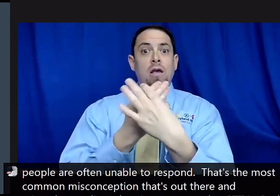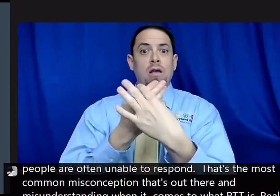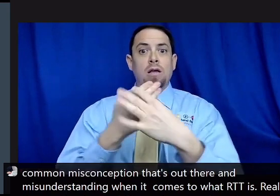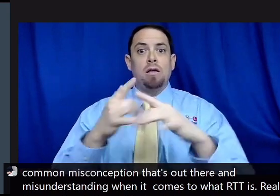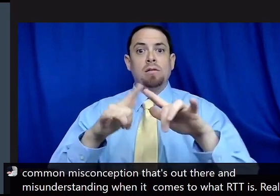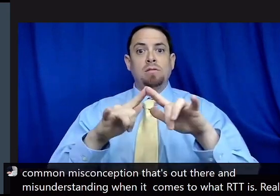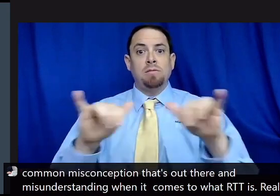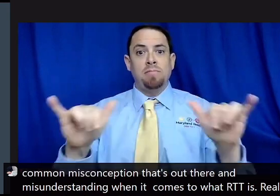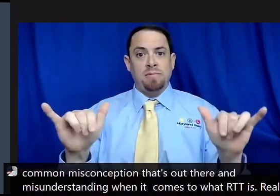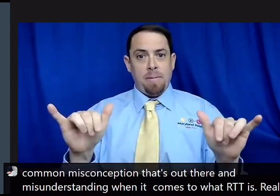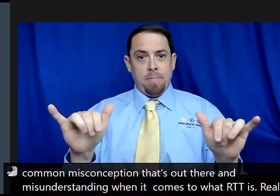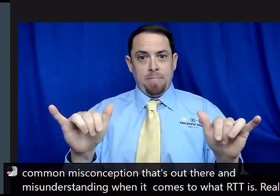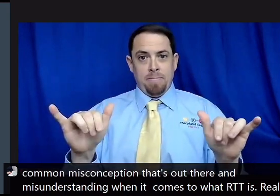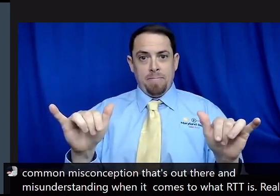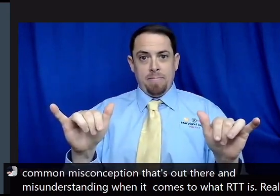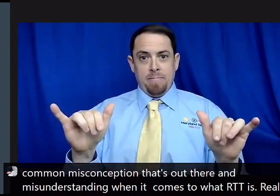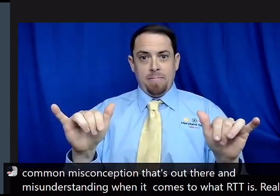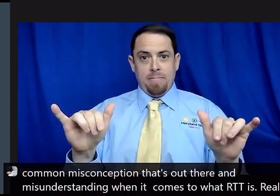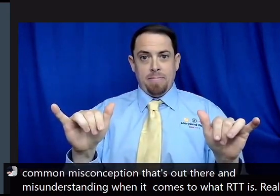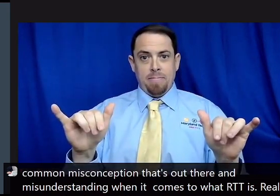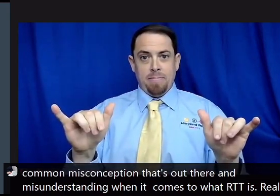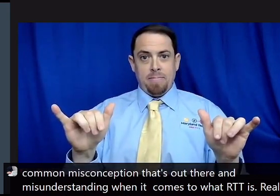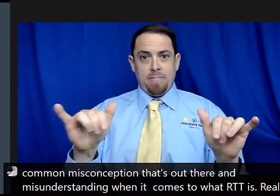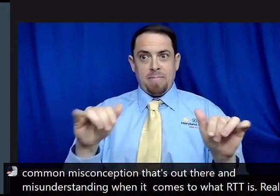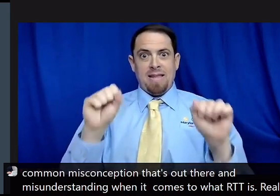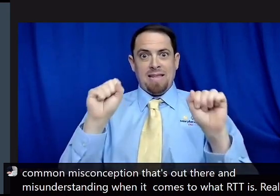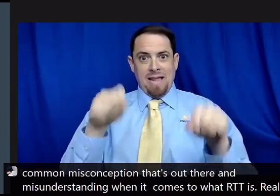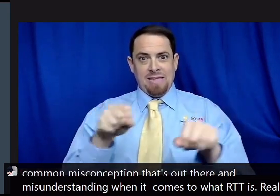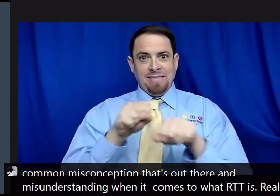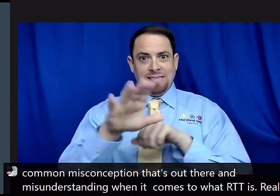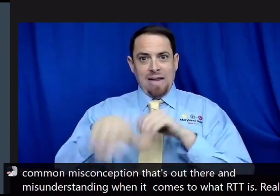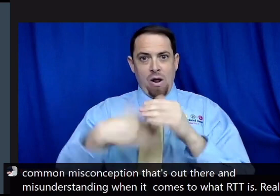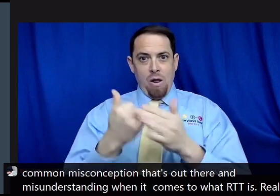as well as data simultaneously.